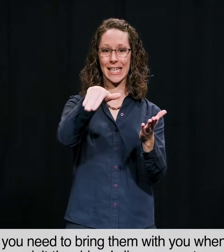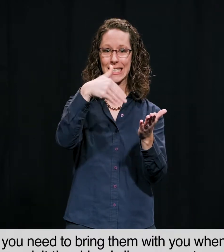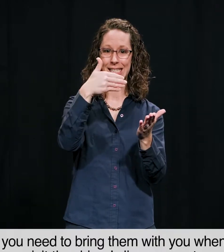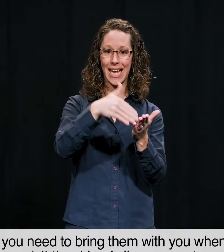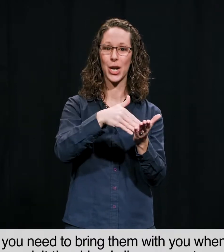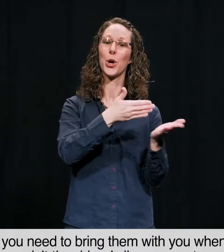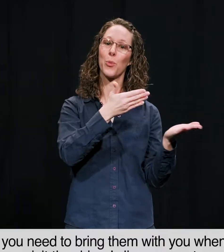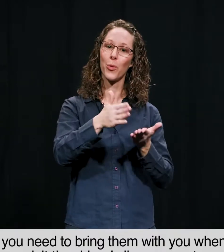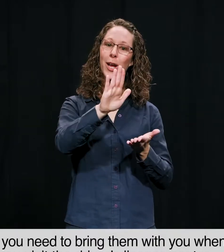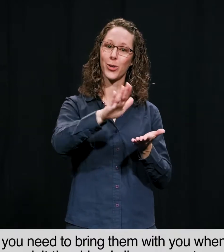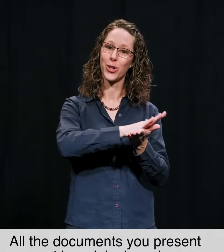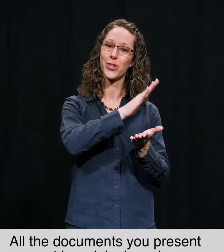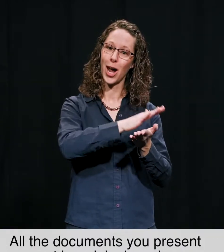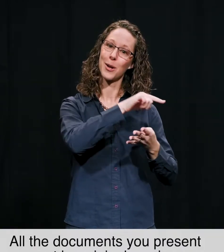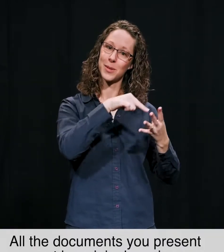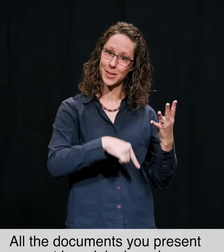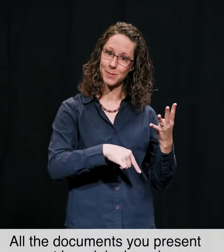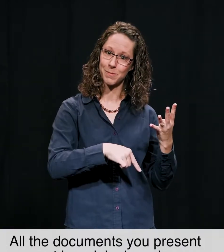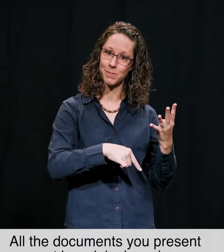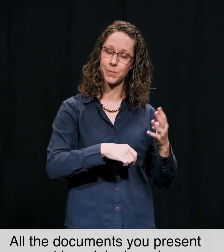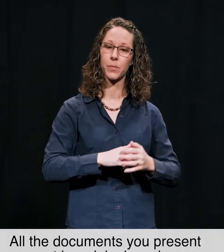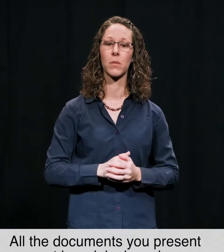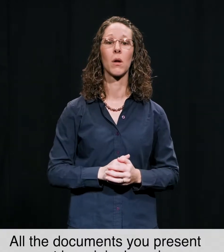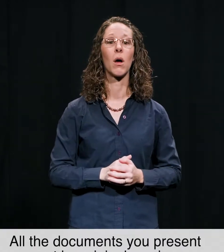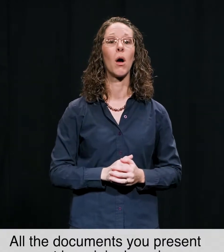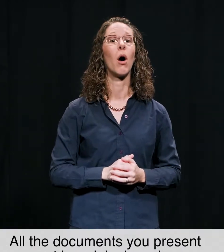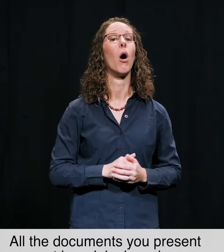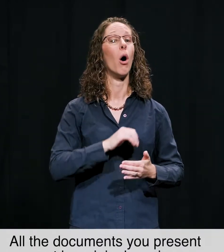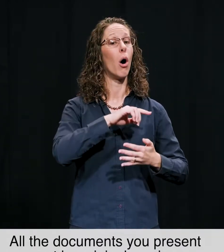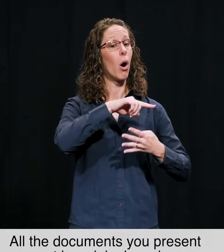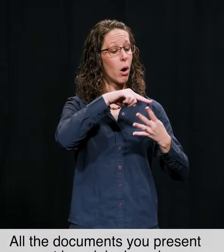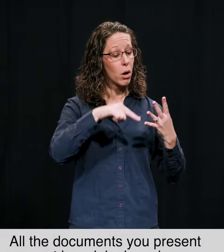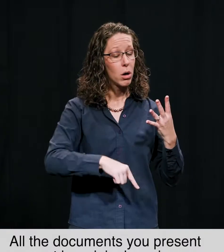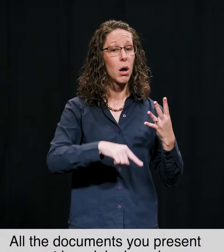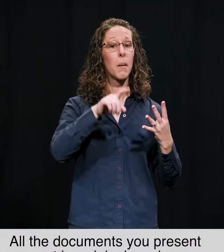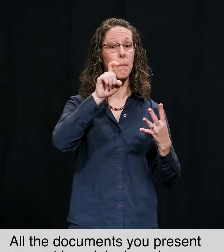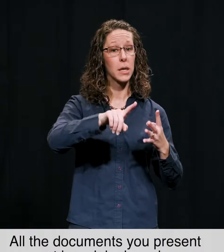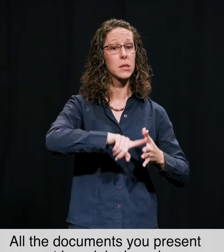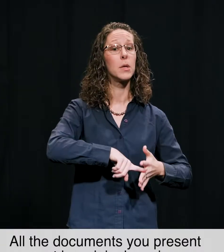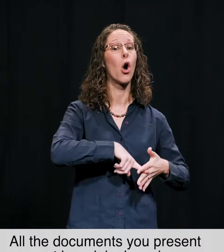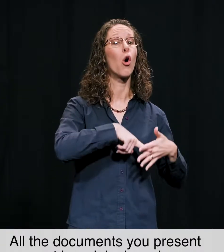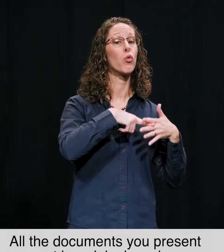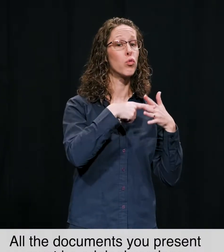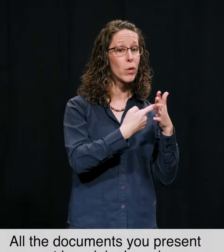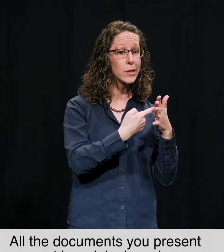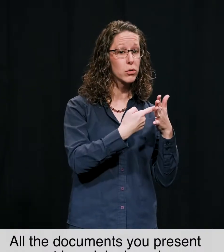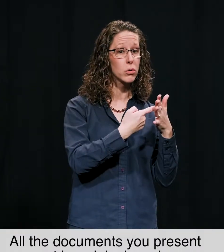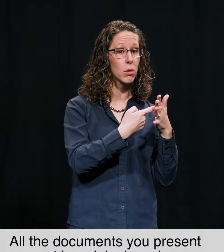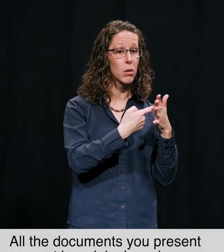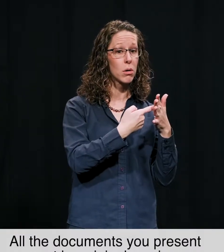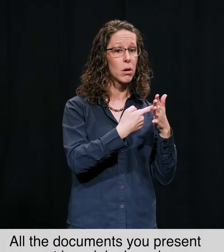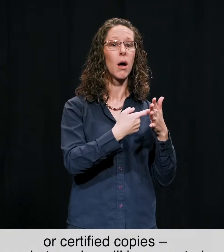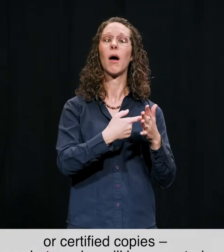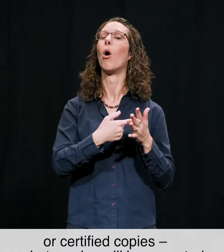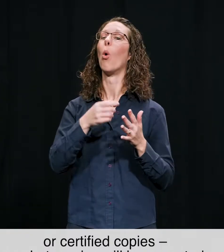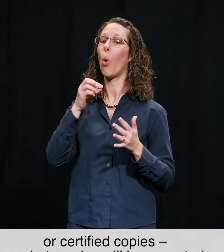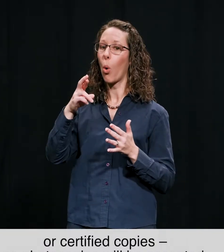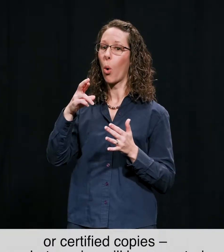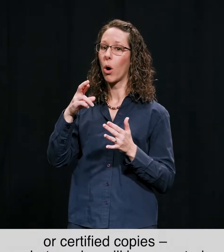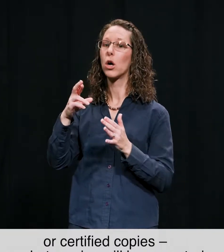Center. All the documents you present must be original versions or certified